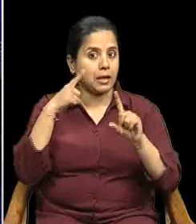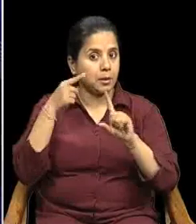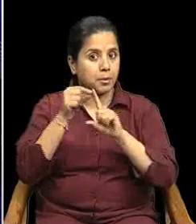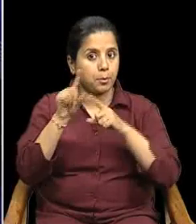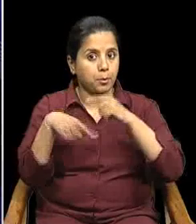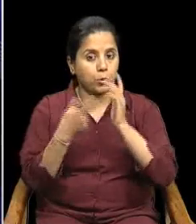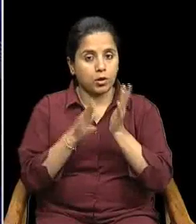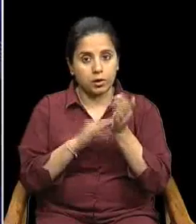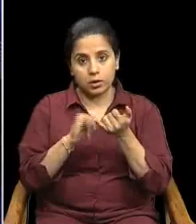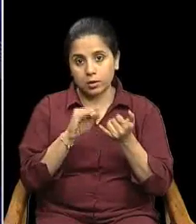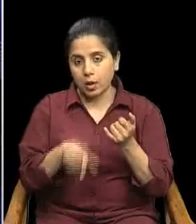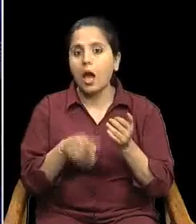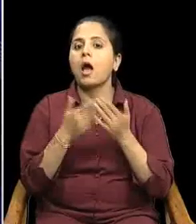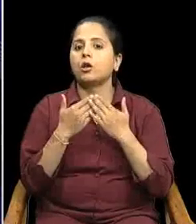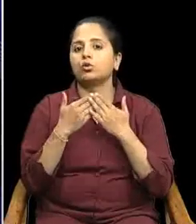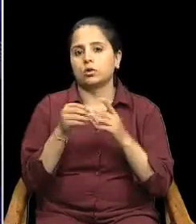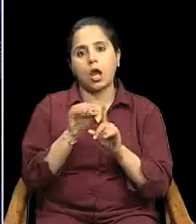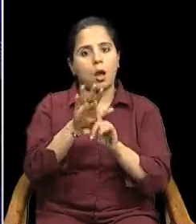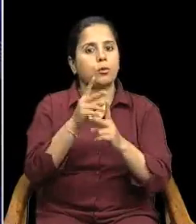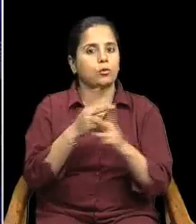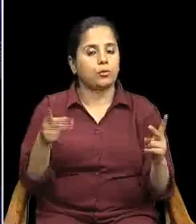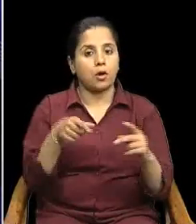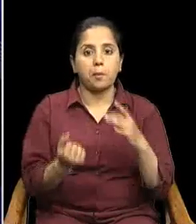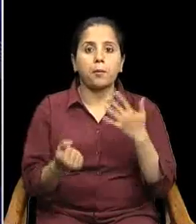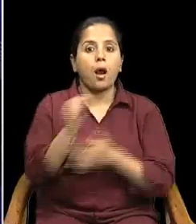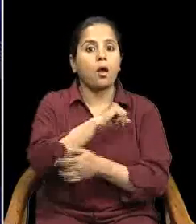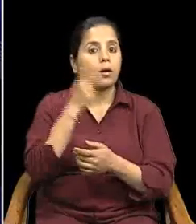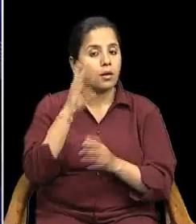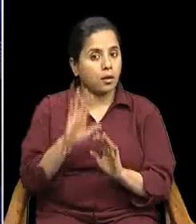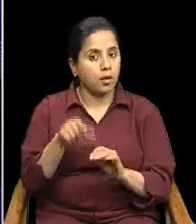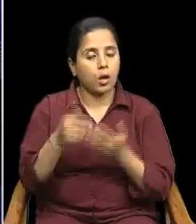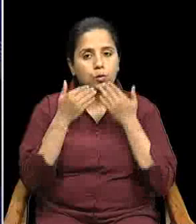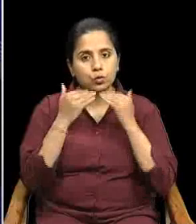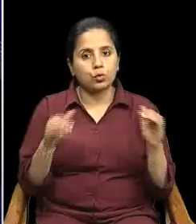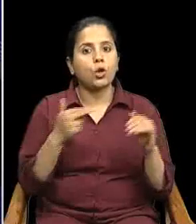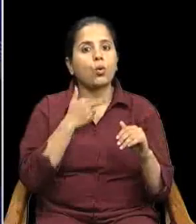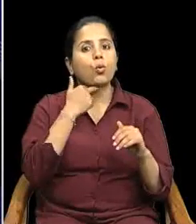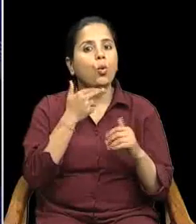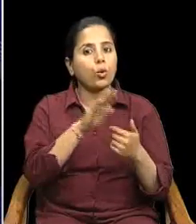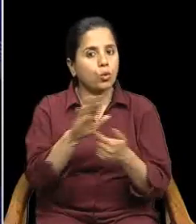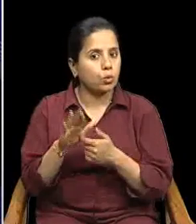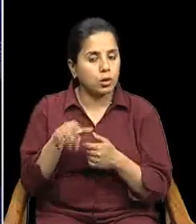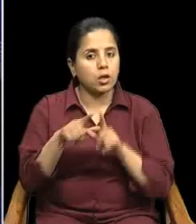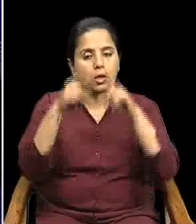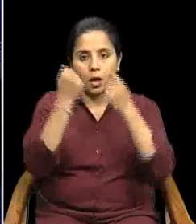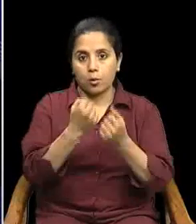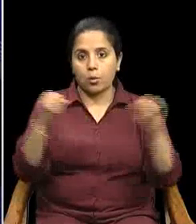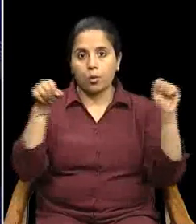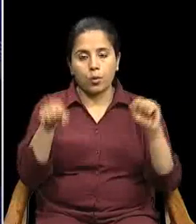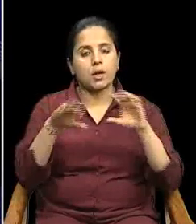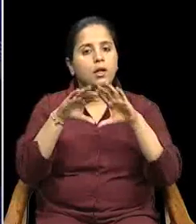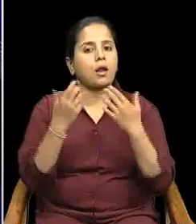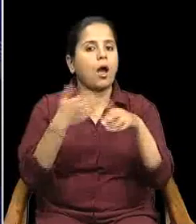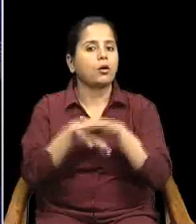an educational approach that prioritizes the student voice and the democracy in the